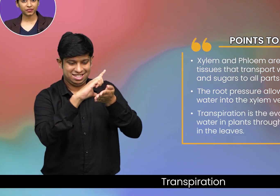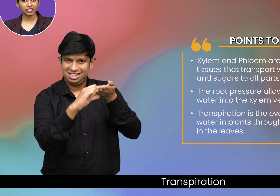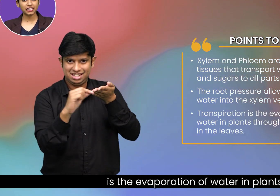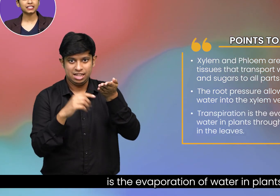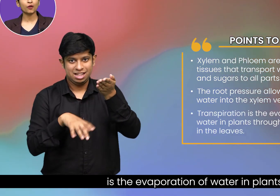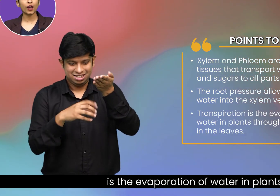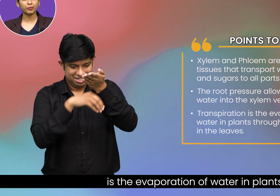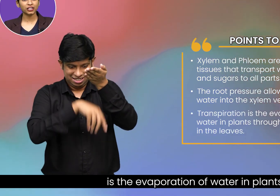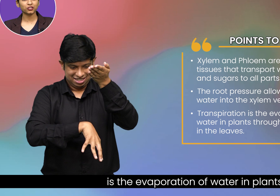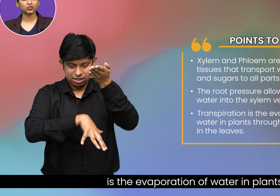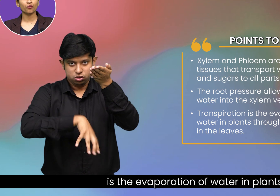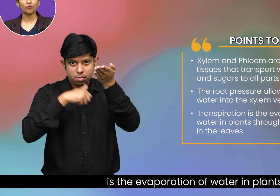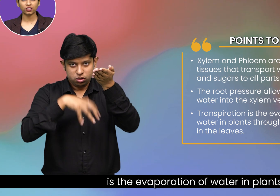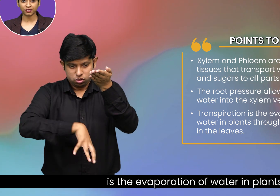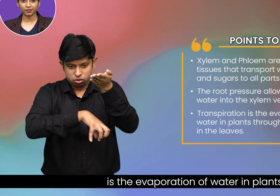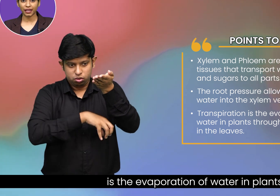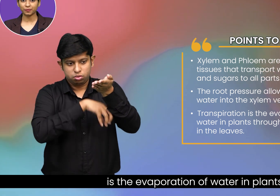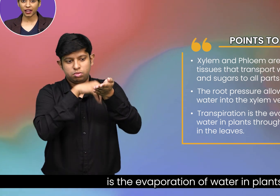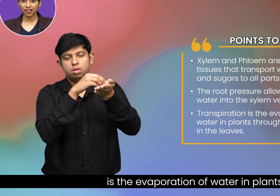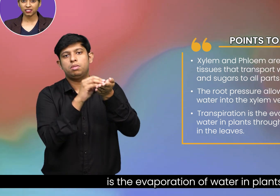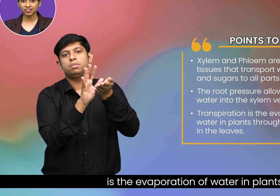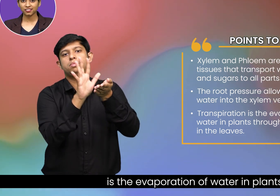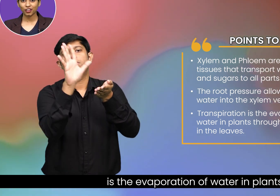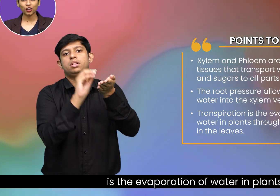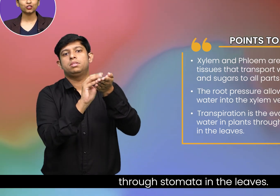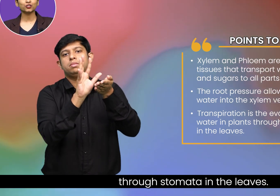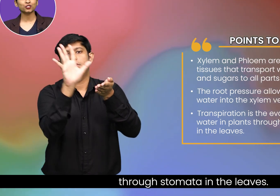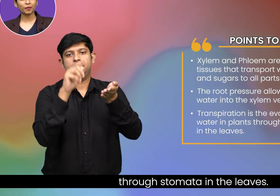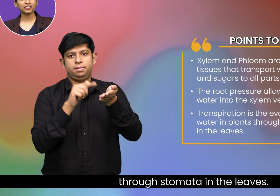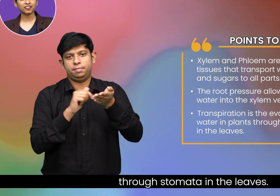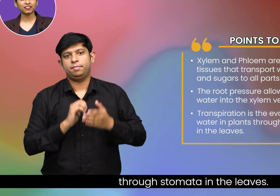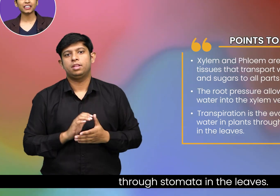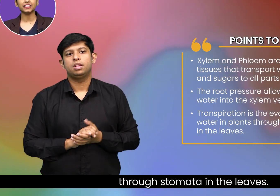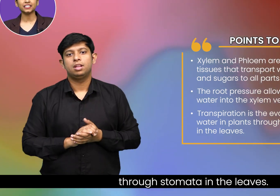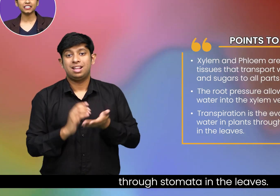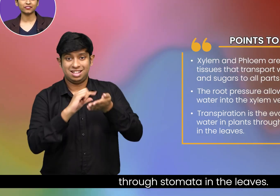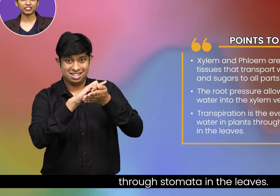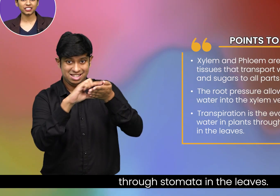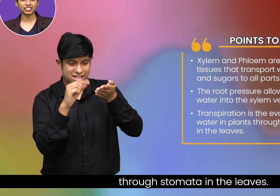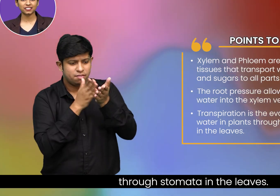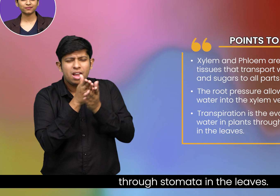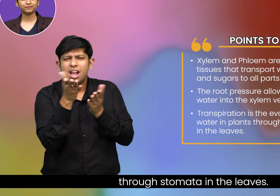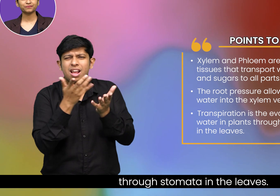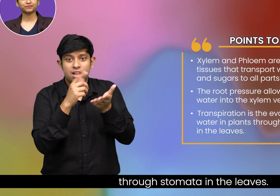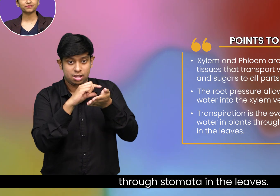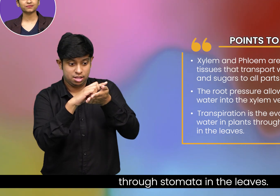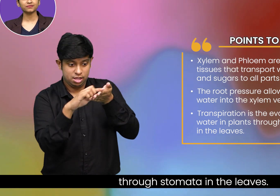Transpiration is the evaporation of water in plants through stomata in the leaves.